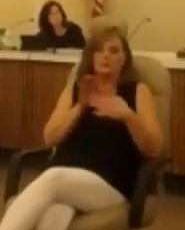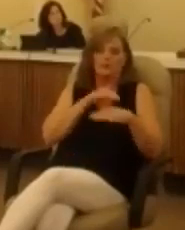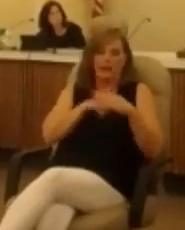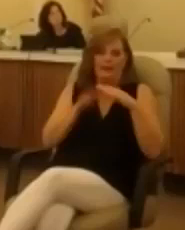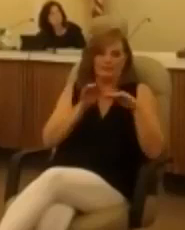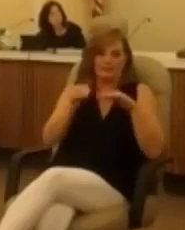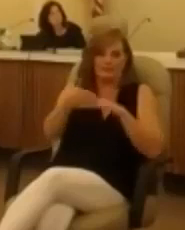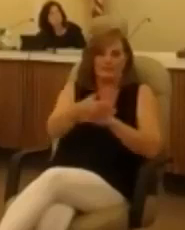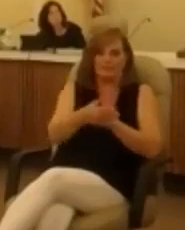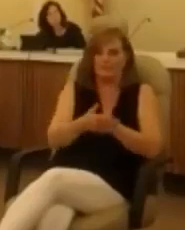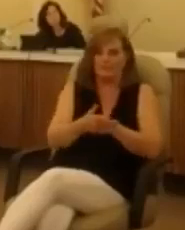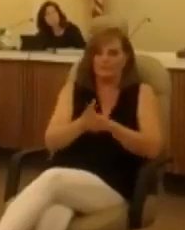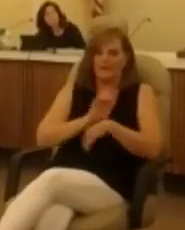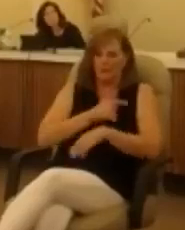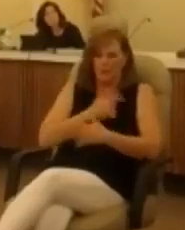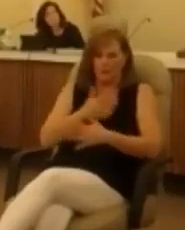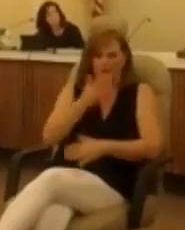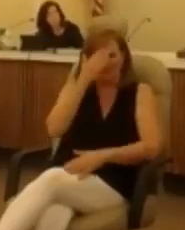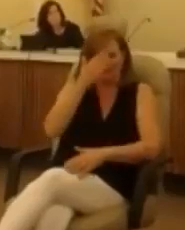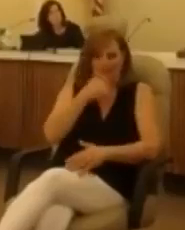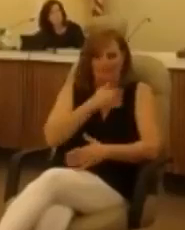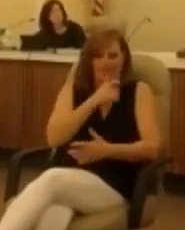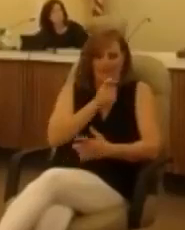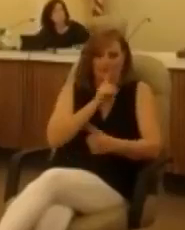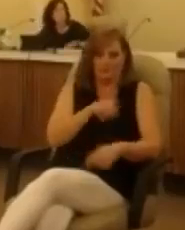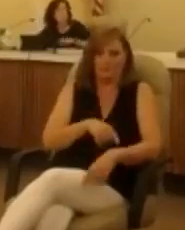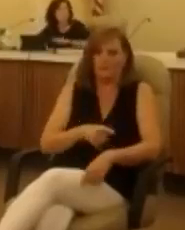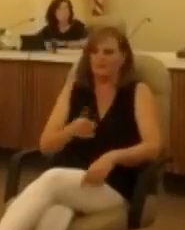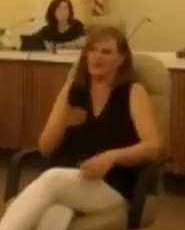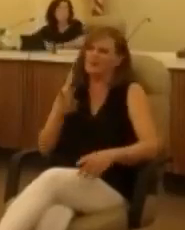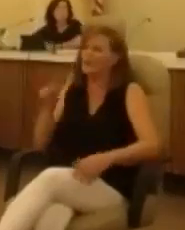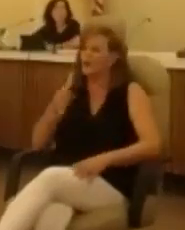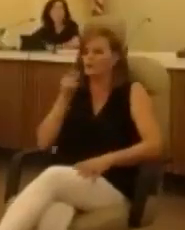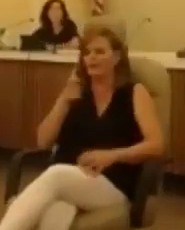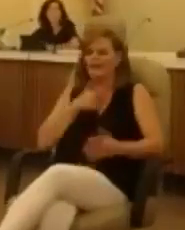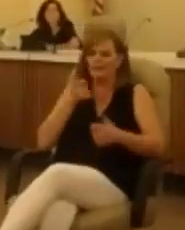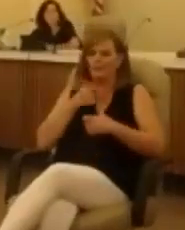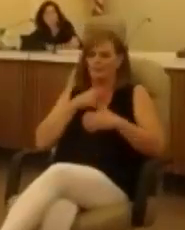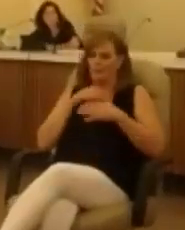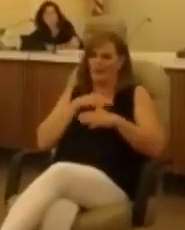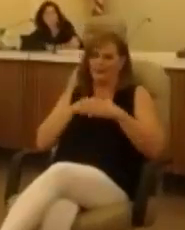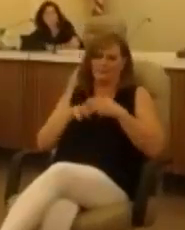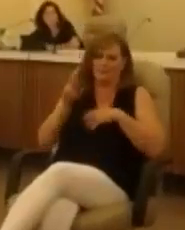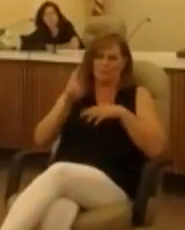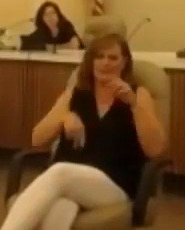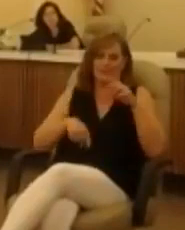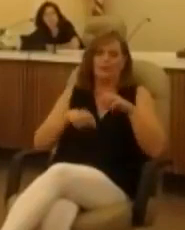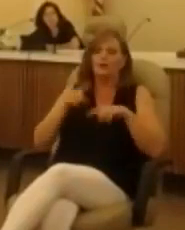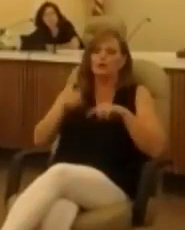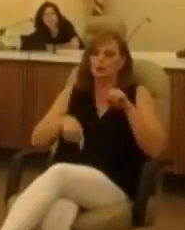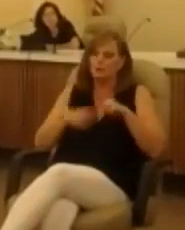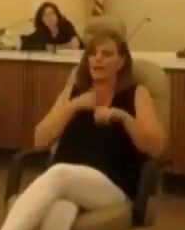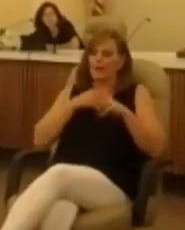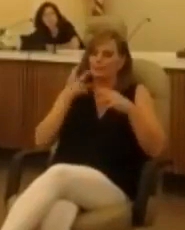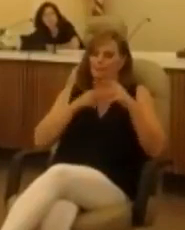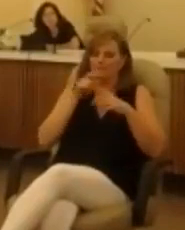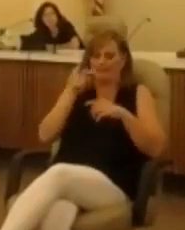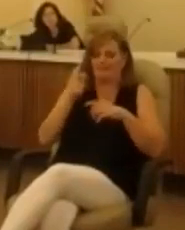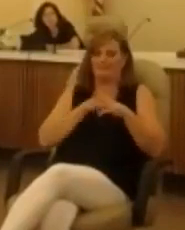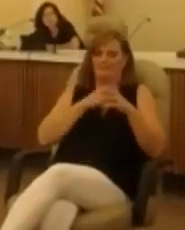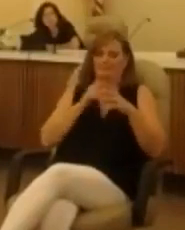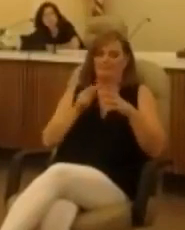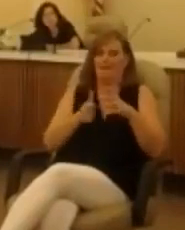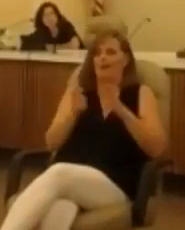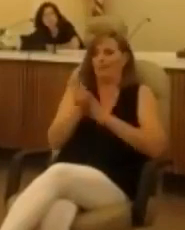And we'd have to answer, right? We couldn't say, no, we don't want anyone to have it. You can't build. That's not legal. So, you know,